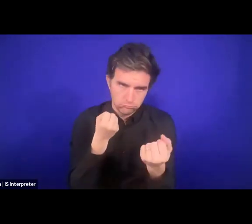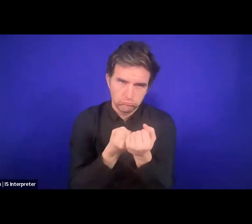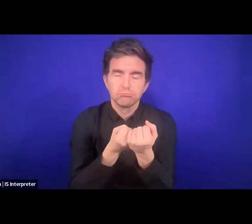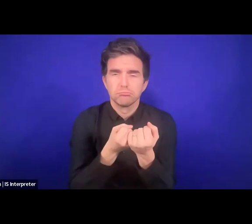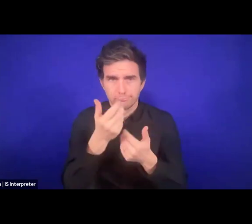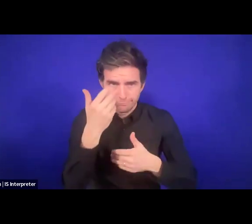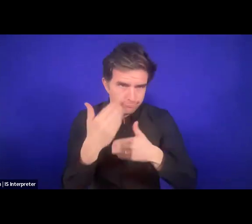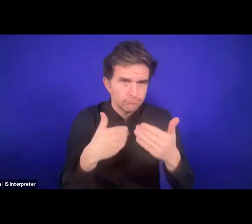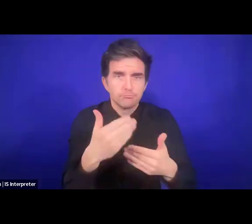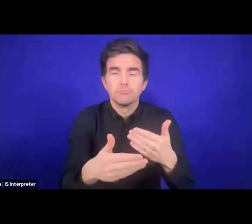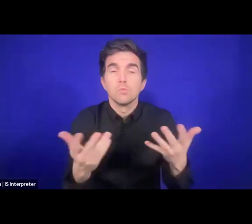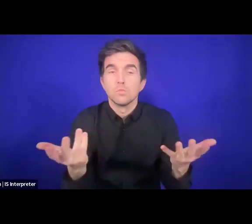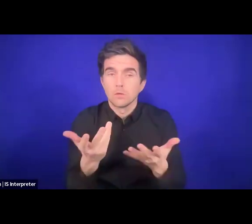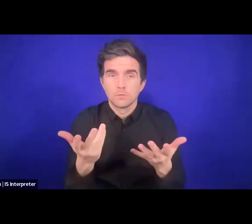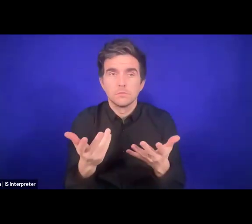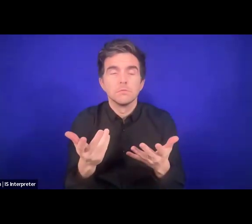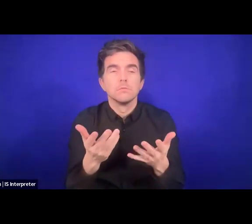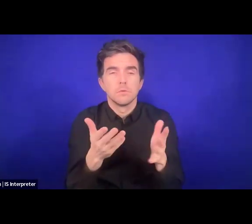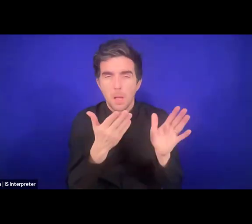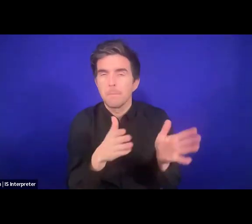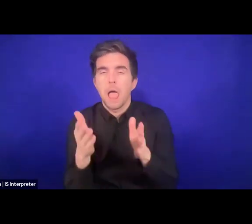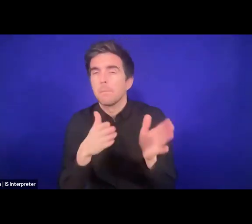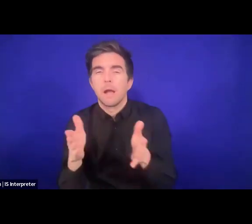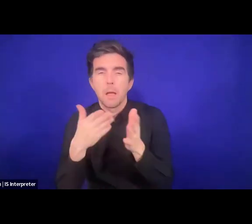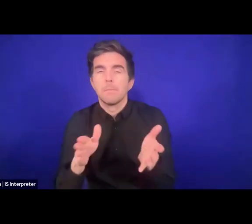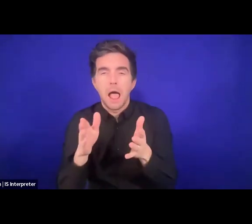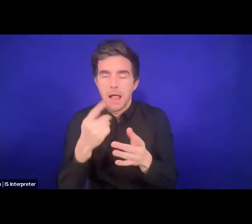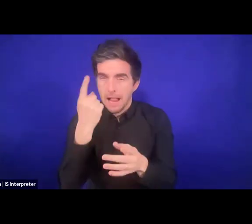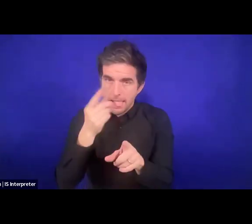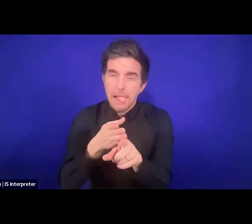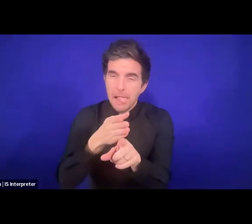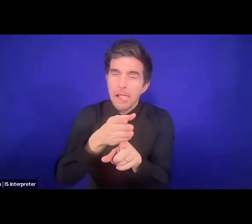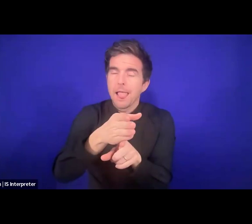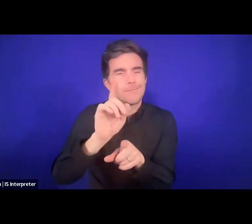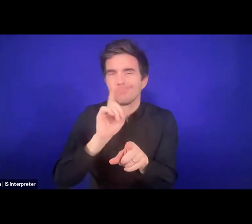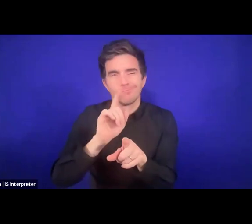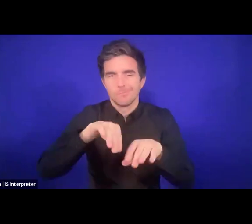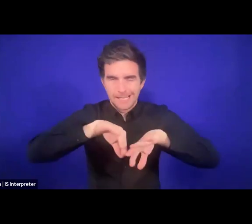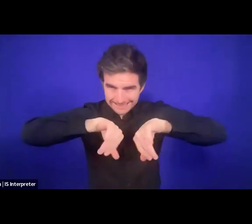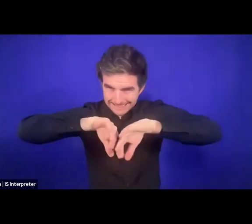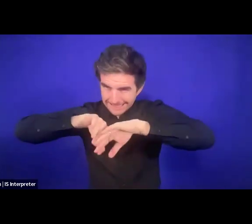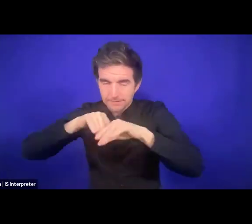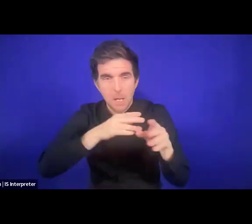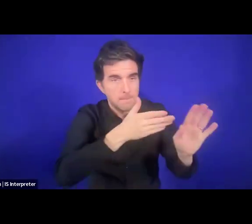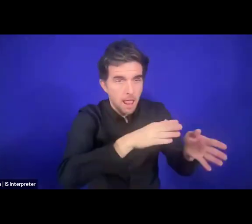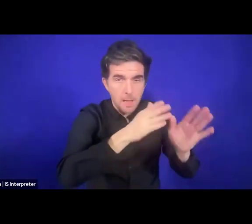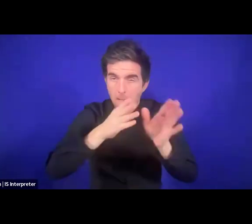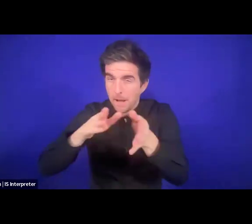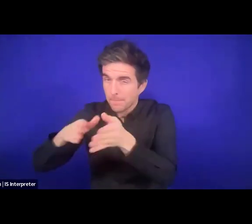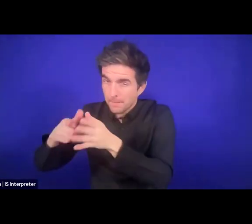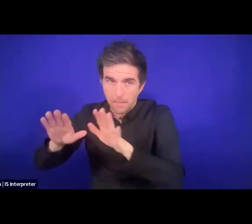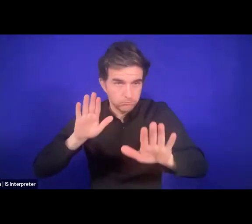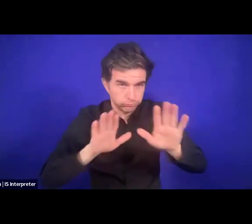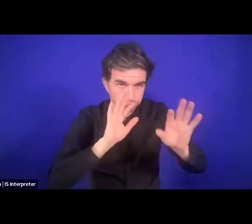Mozambican Productive Social Action Program. So here, just to highlight, I think, the opportunity to build on existing policies and